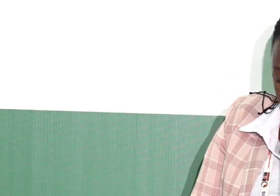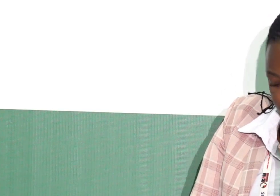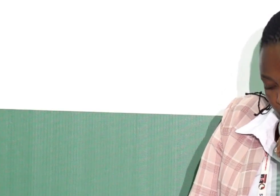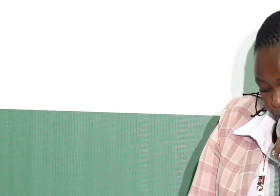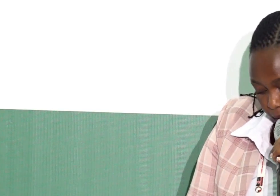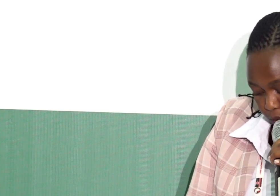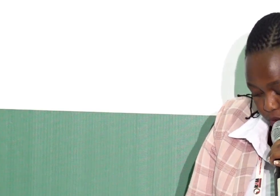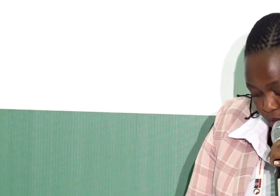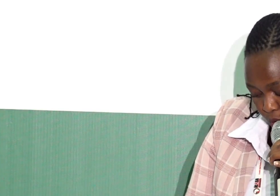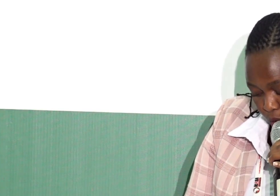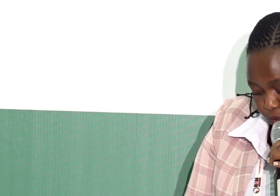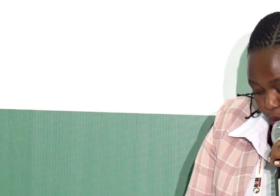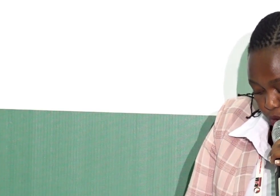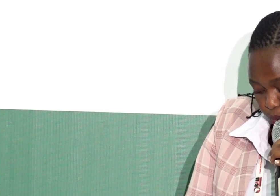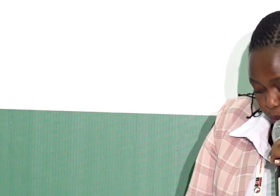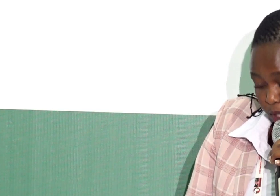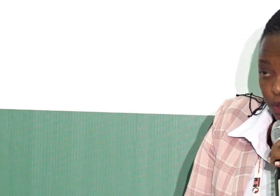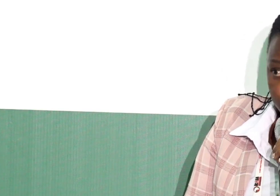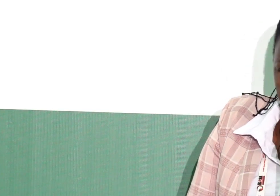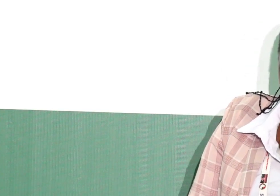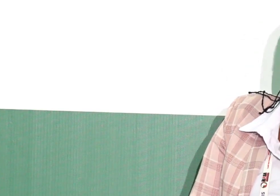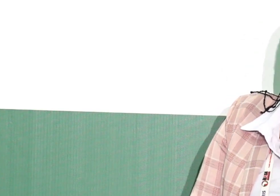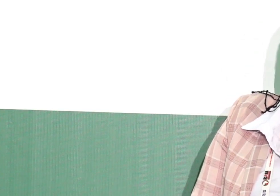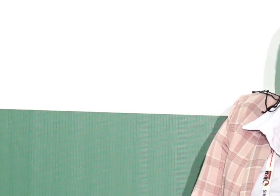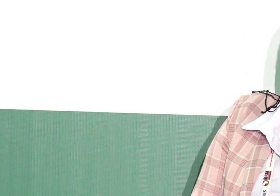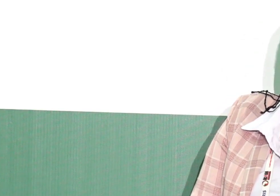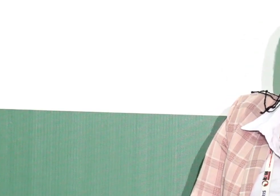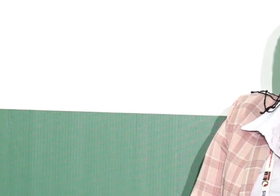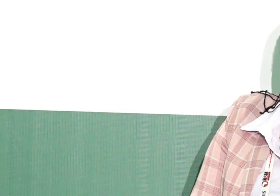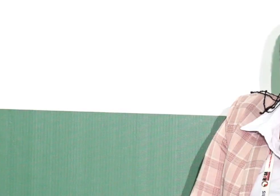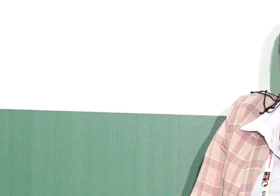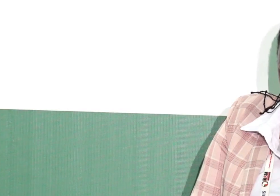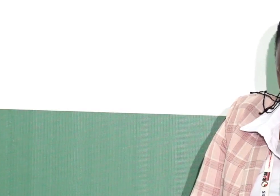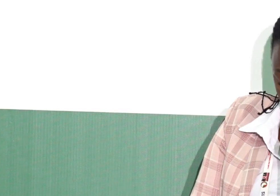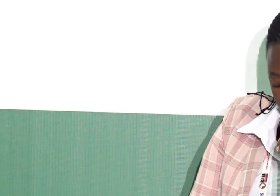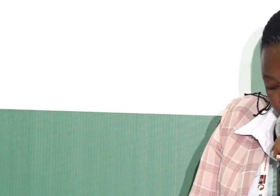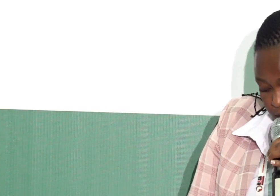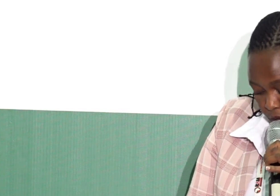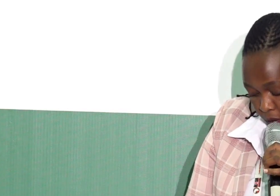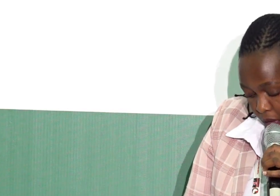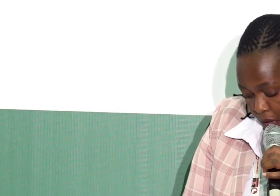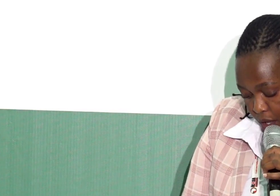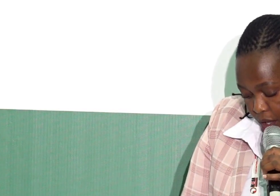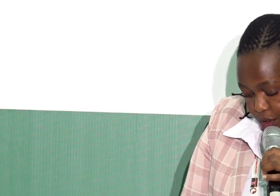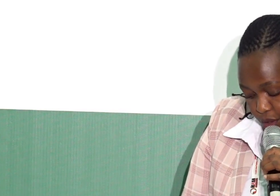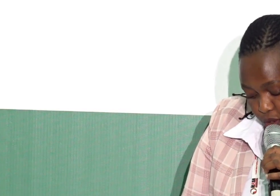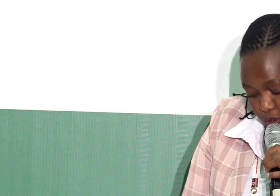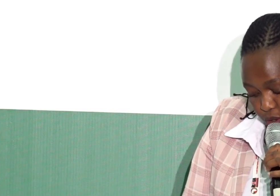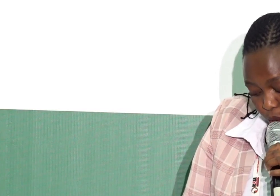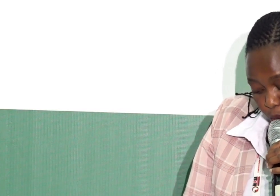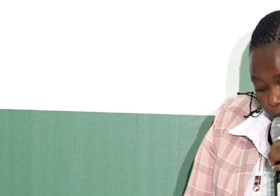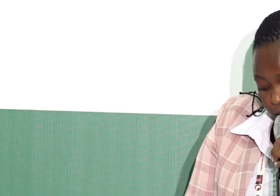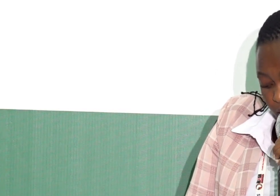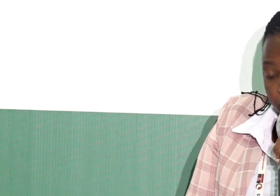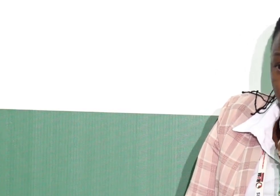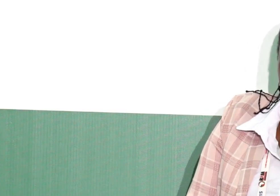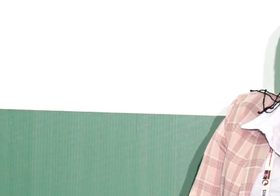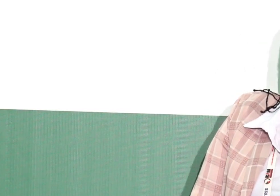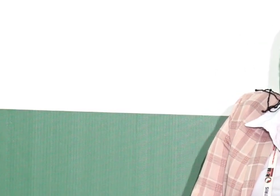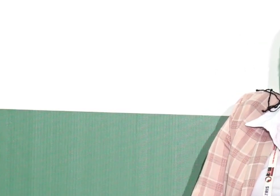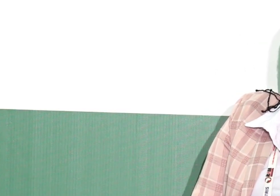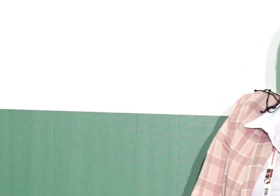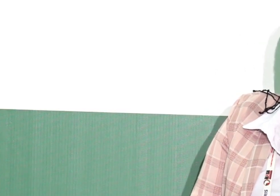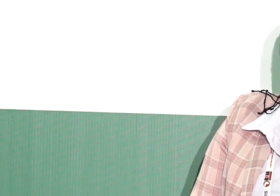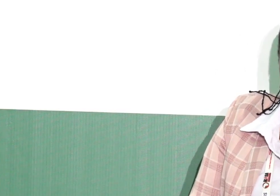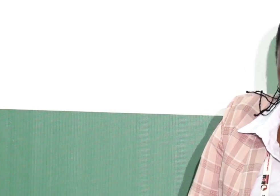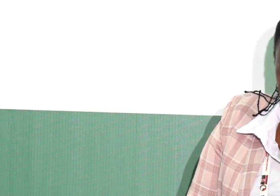that asked about those who were not treated because of misdiagnosis. So when